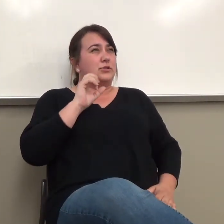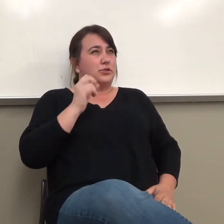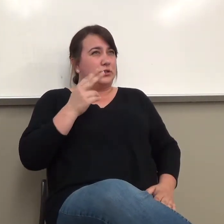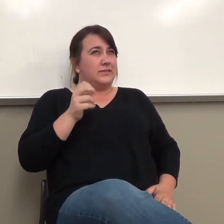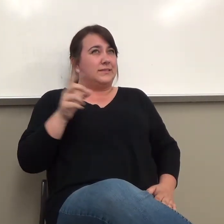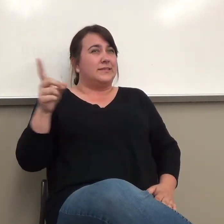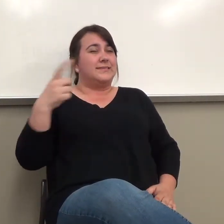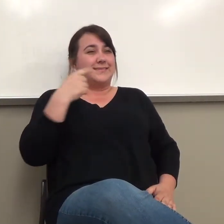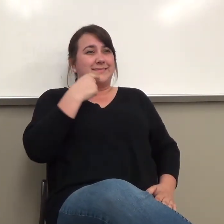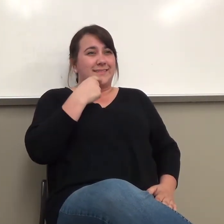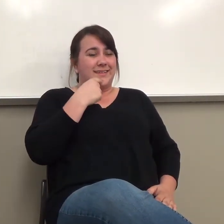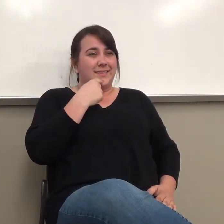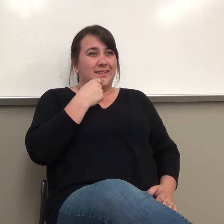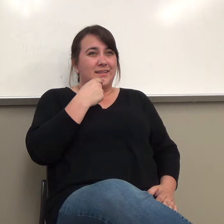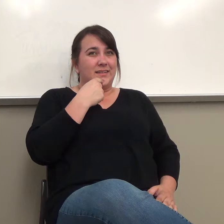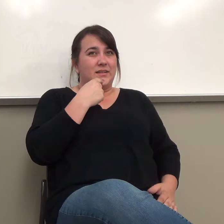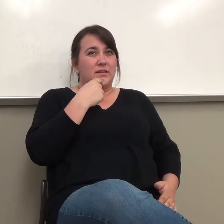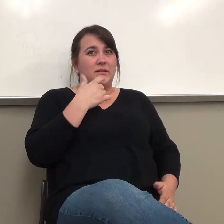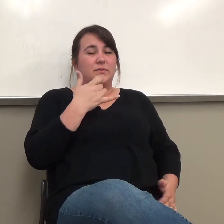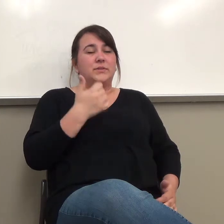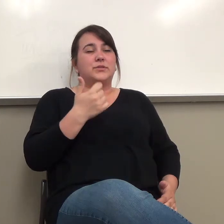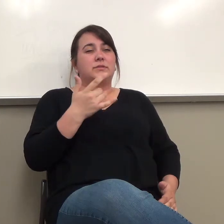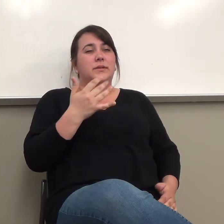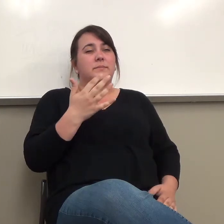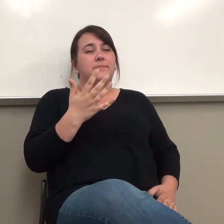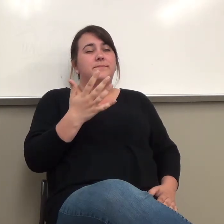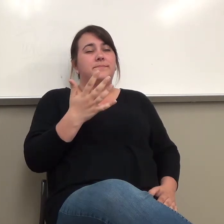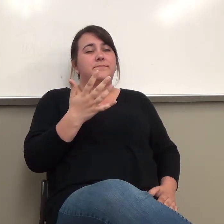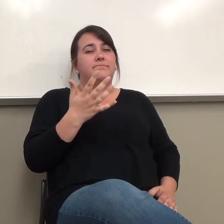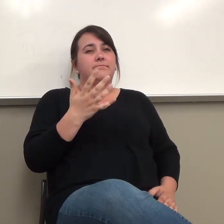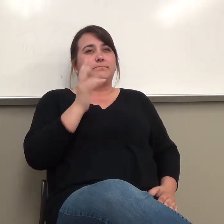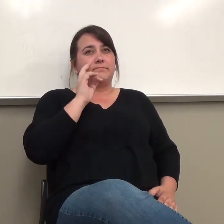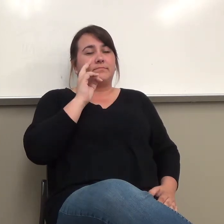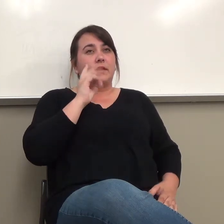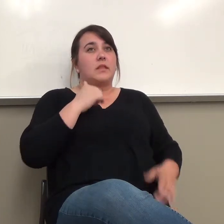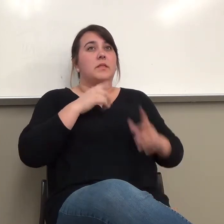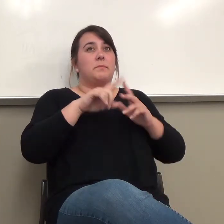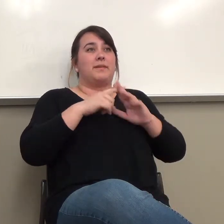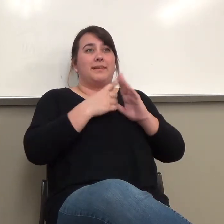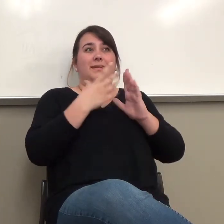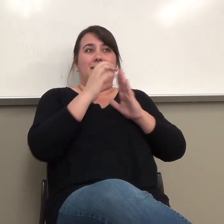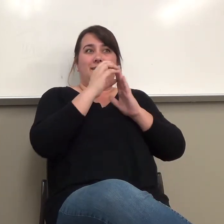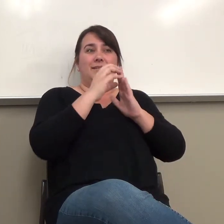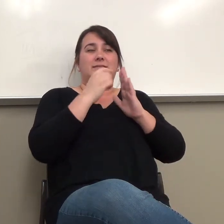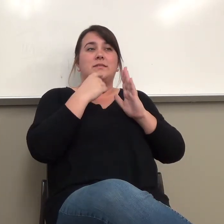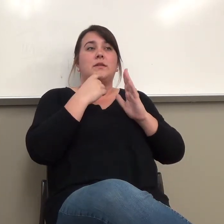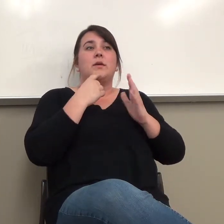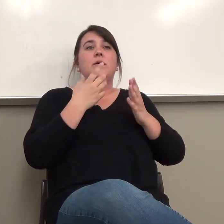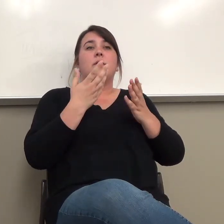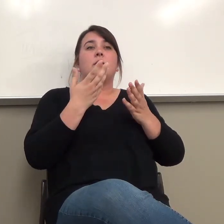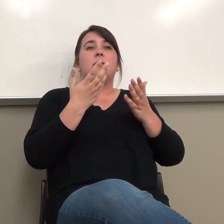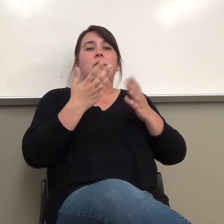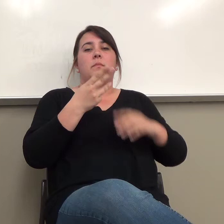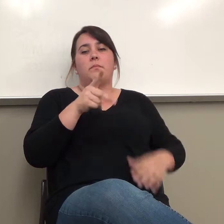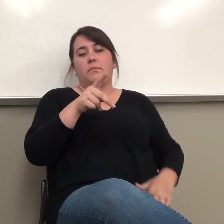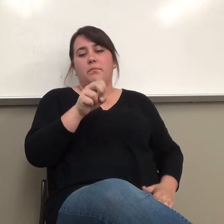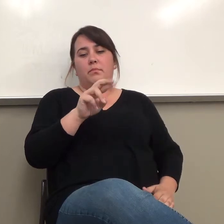say, which is, let's see, the beginning here, perhaps no player in